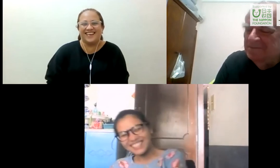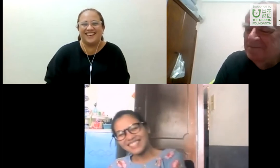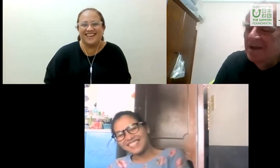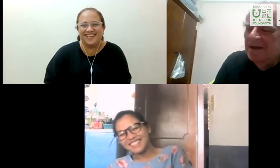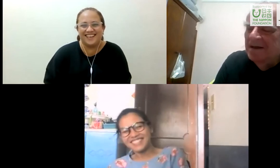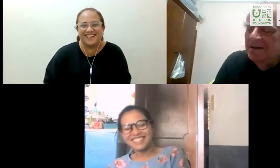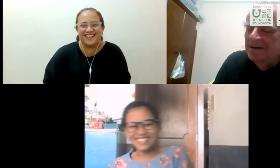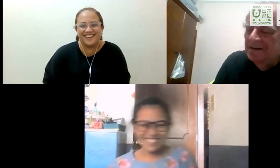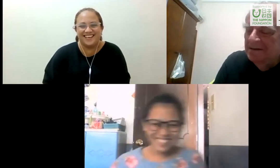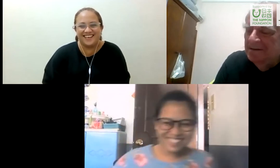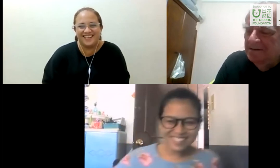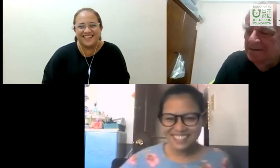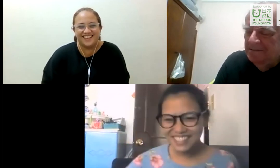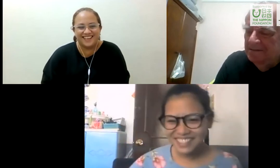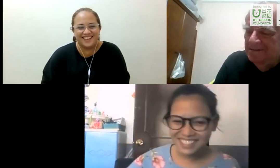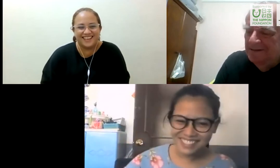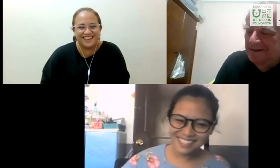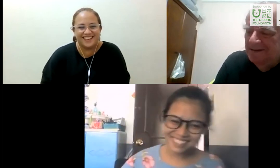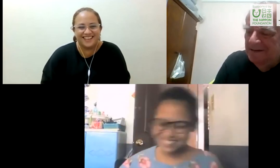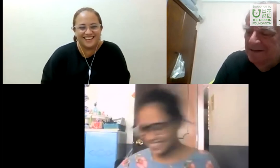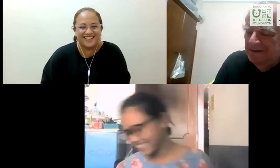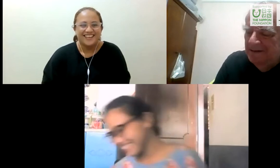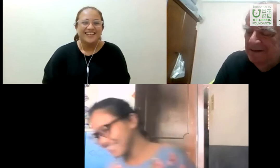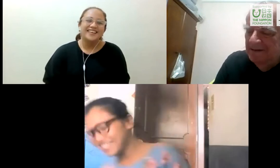I Yeah. can't split my brain like that.